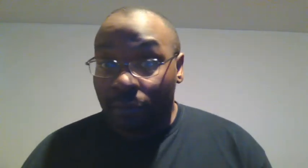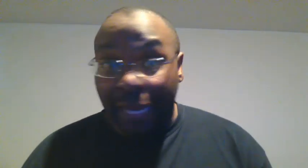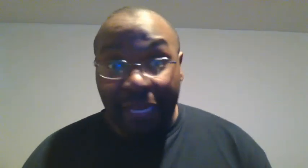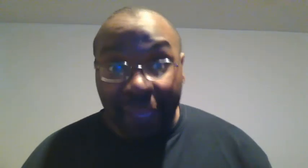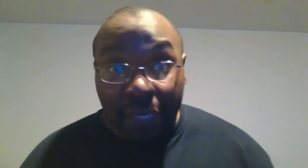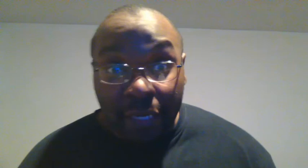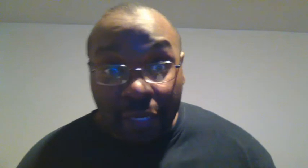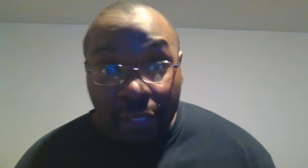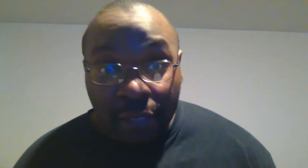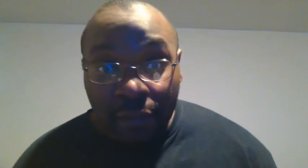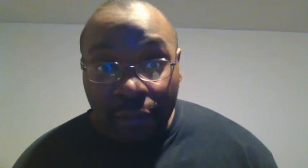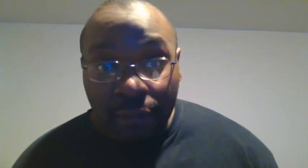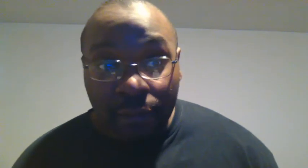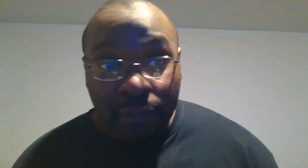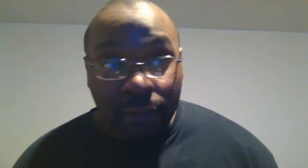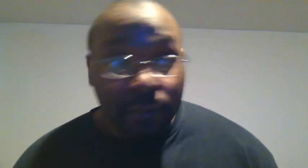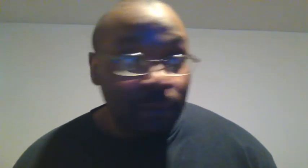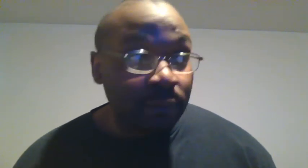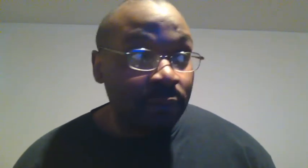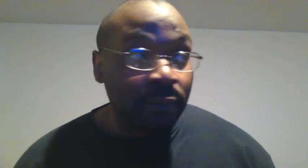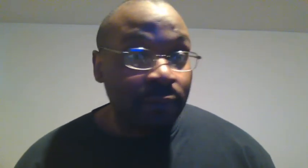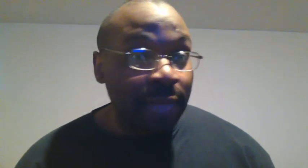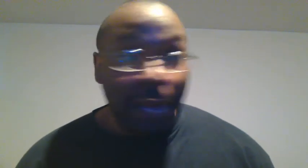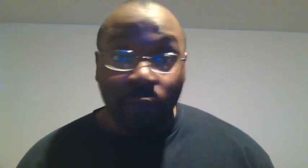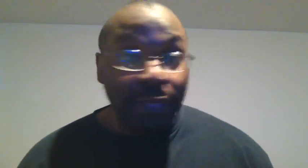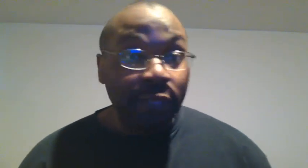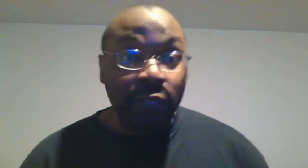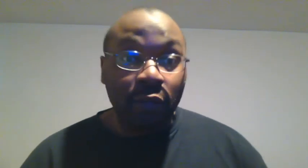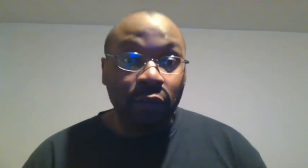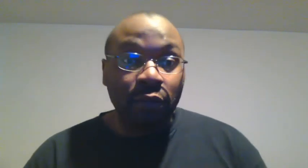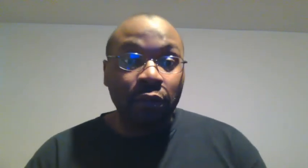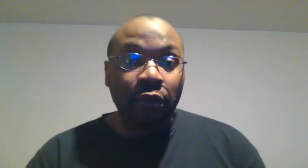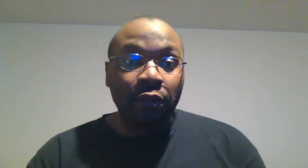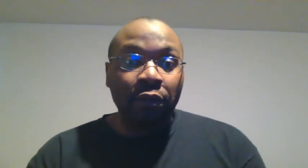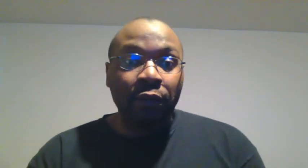Anything good? I don't think so.